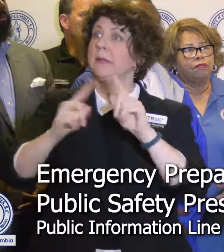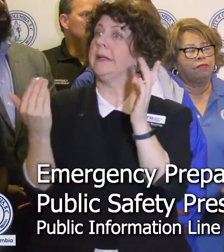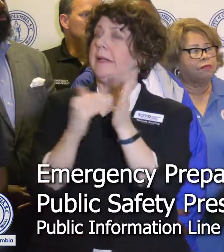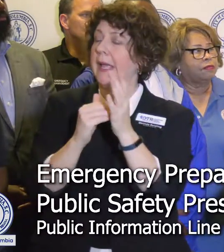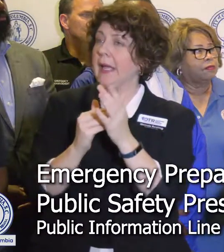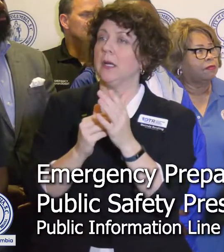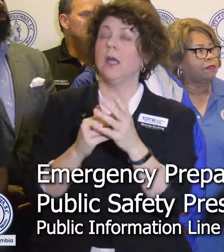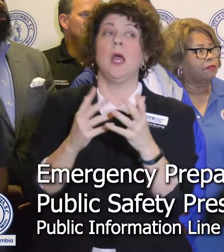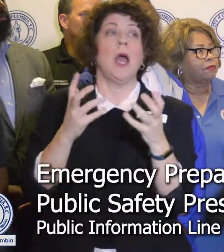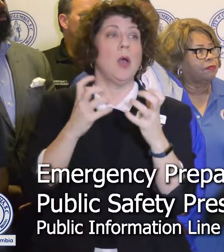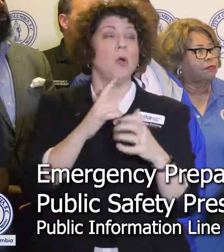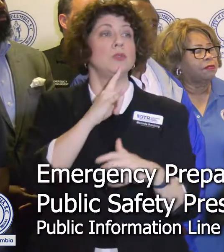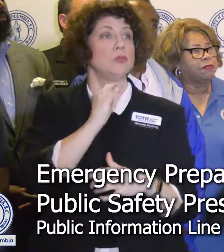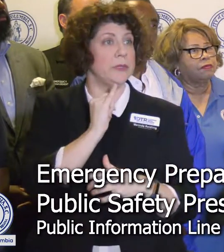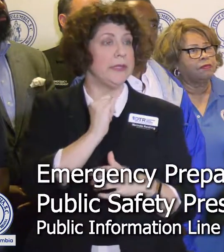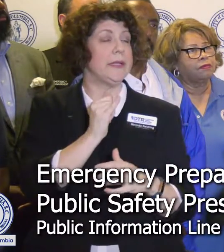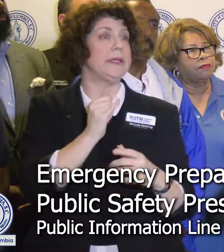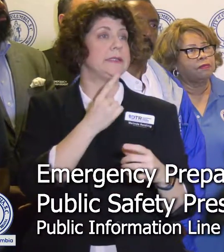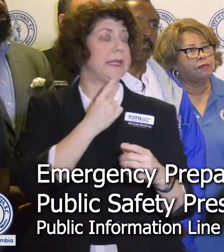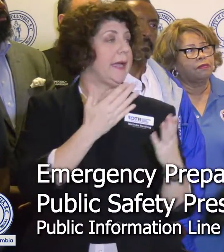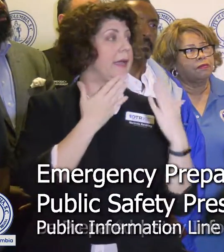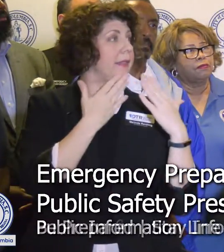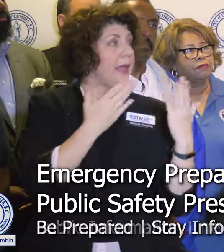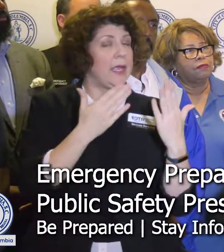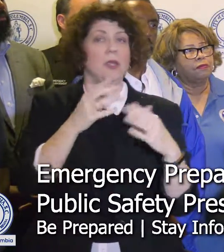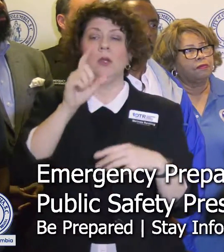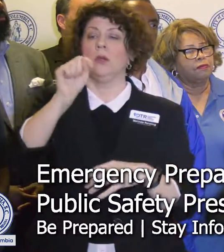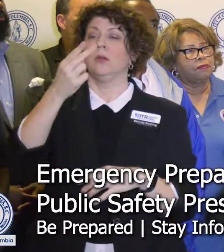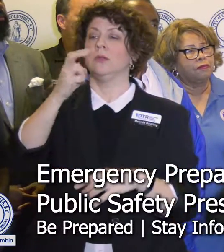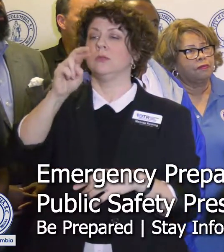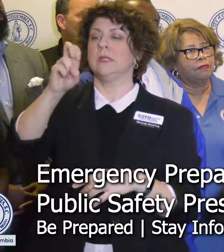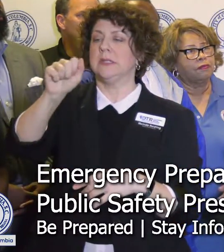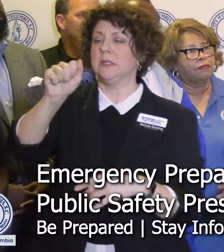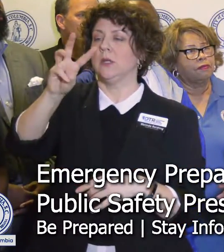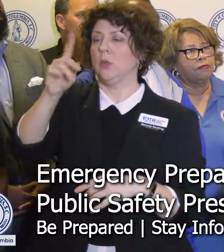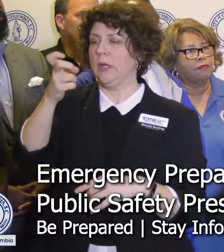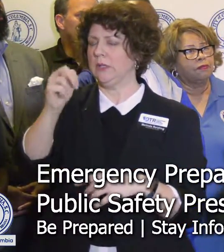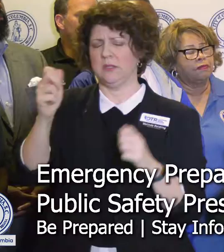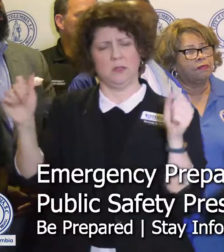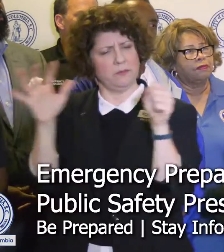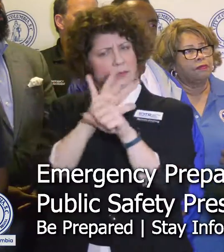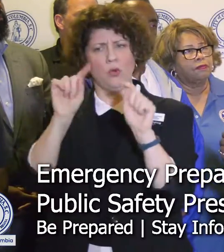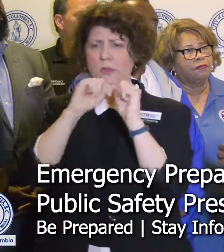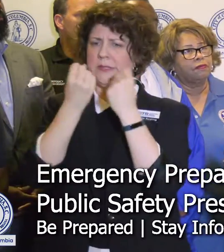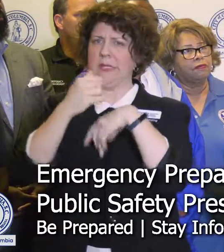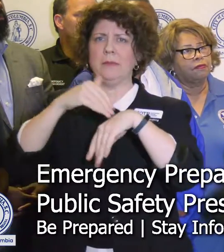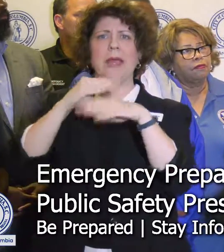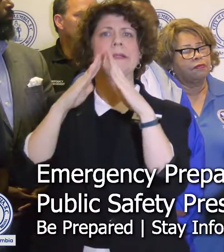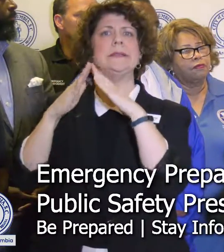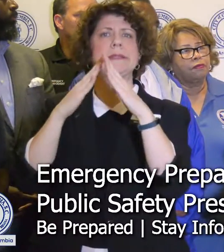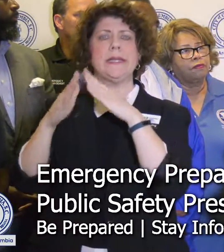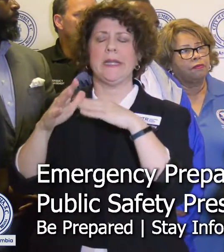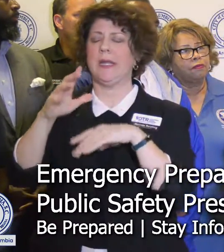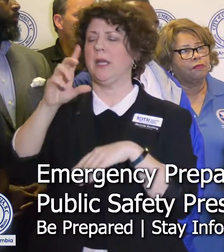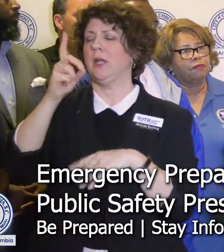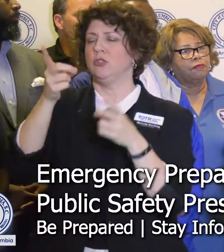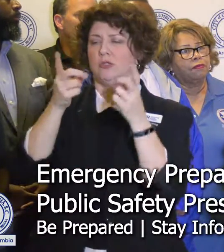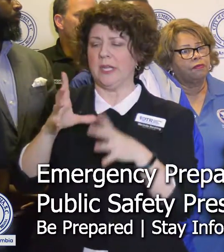I want to, just a point of personal privilege, I want to thank Teresa Wilson and our entire team at the city, Director